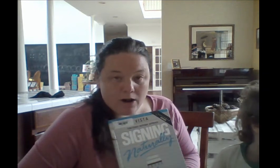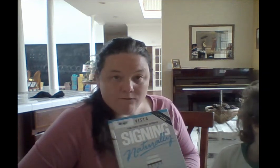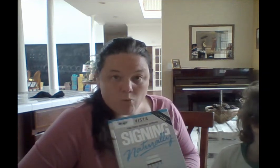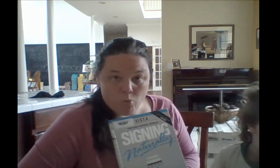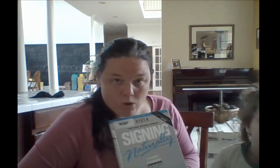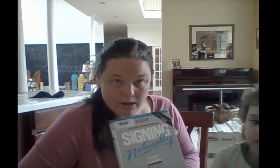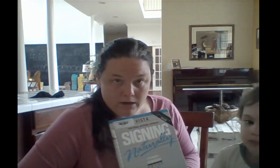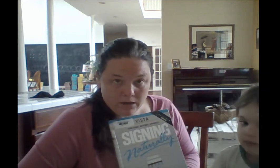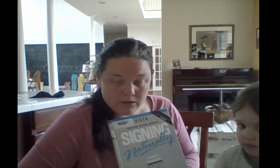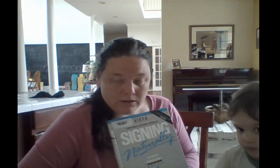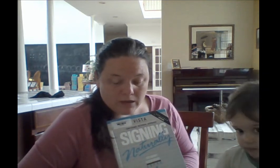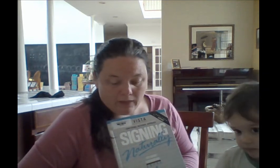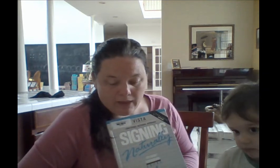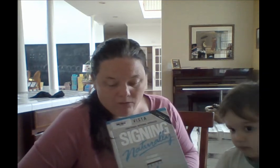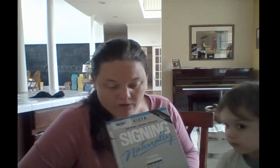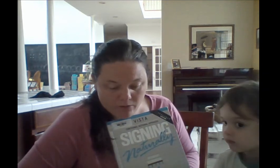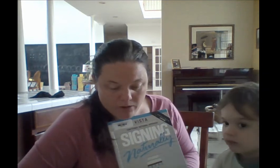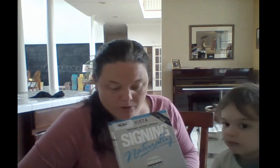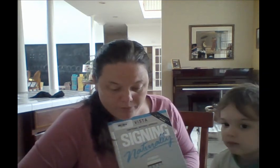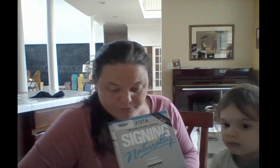paragraph 1, study that very well.